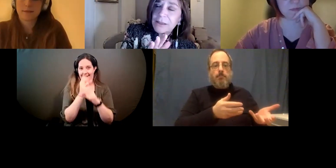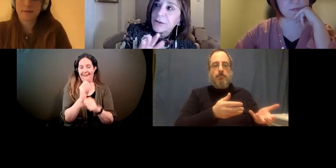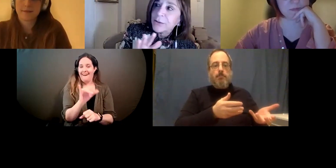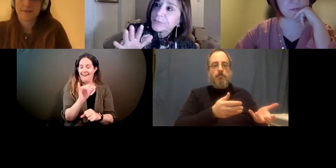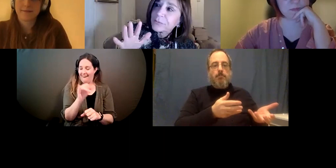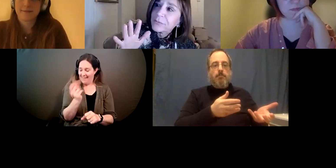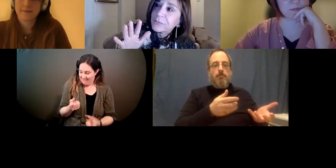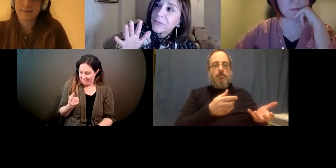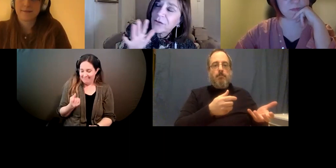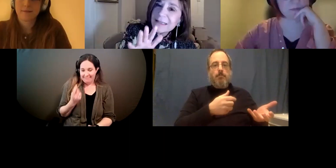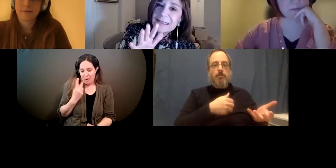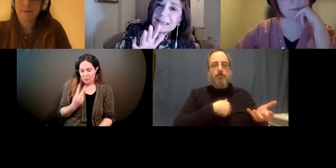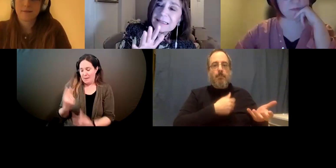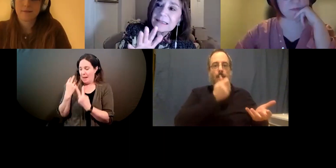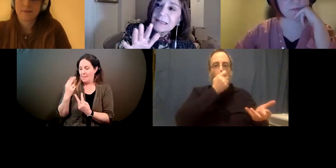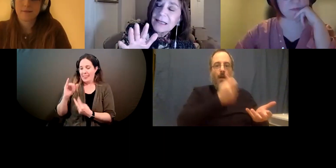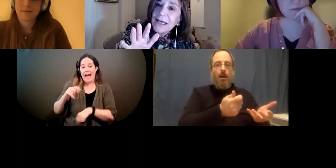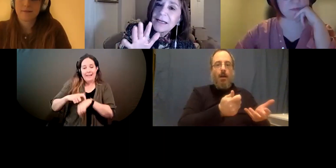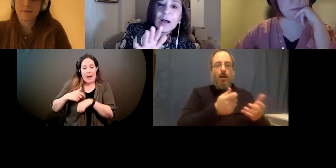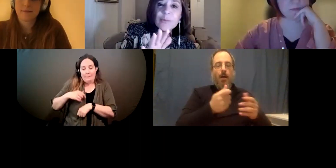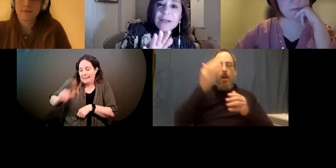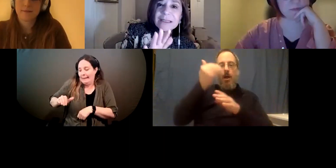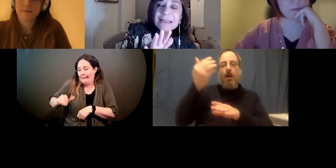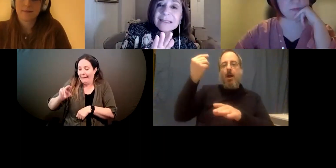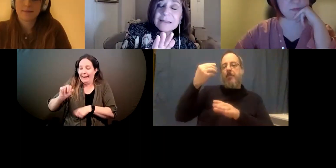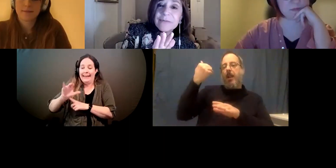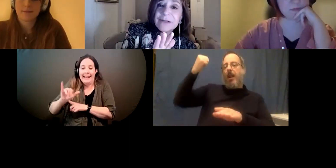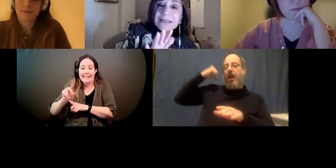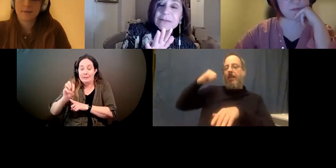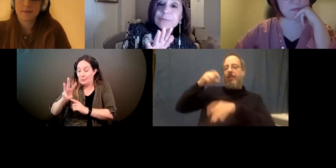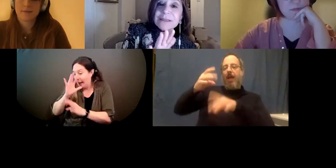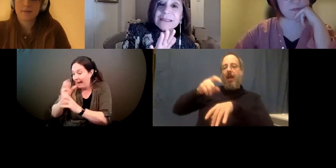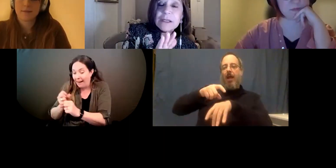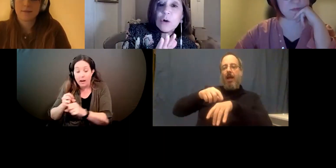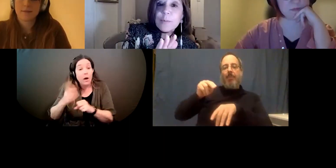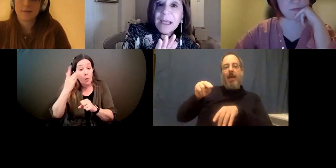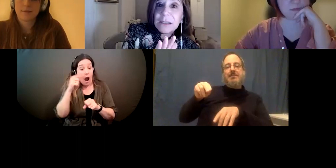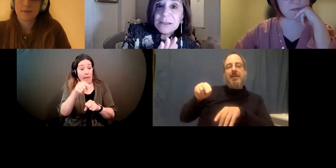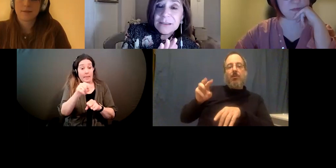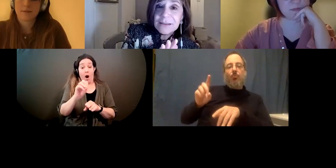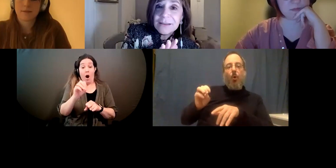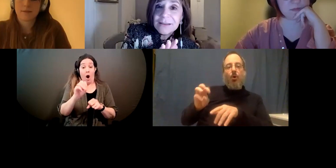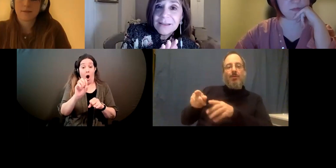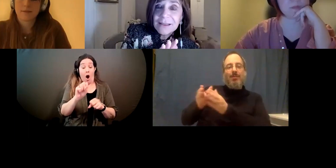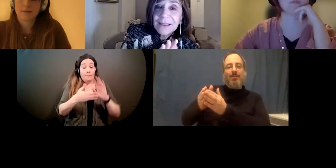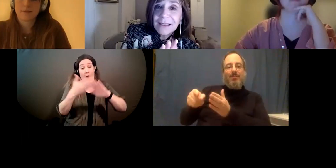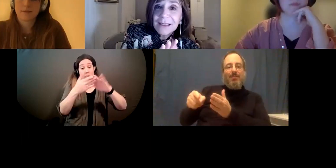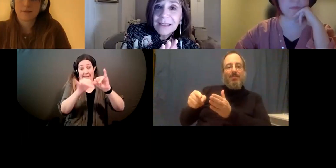thought, this is an operating system that is completely opaque.